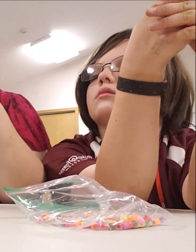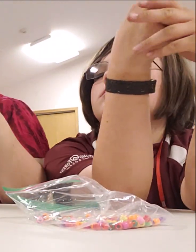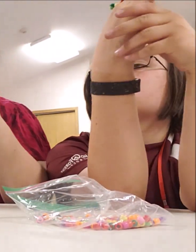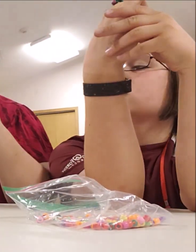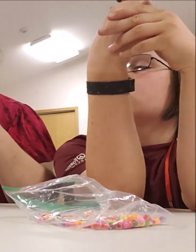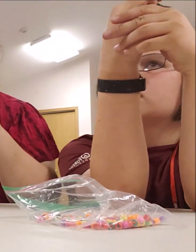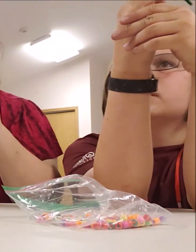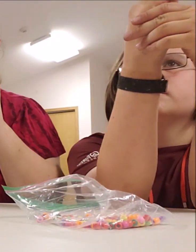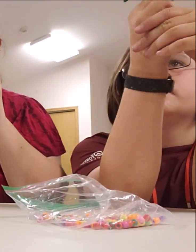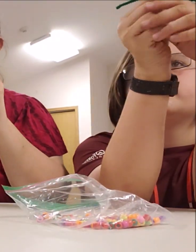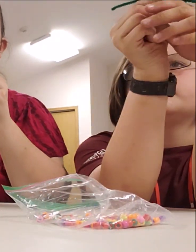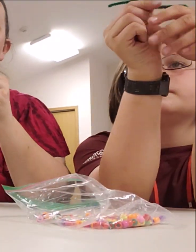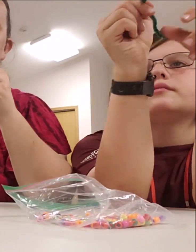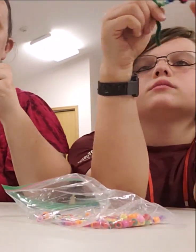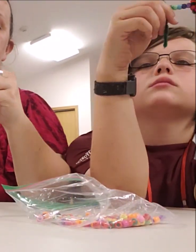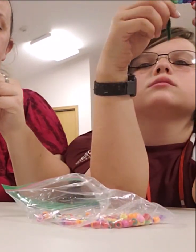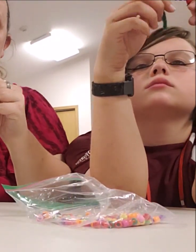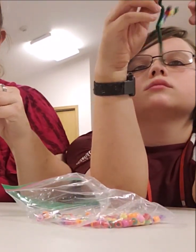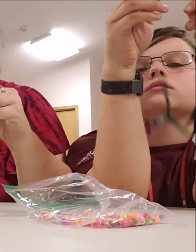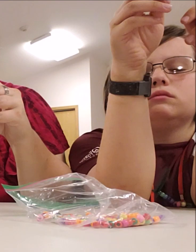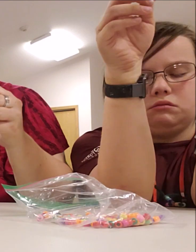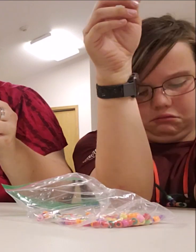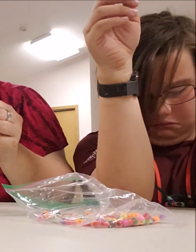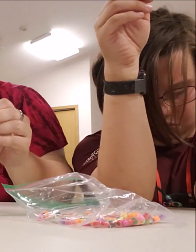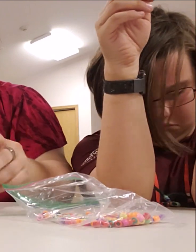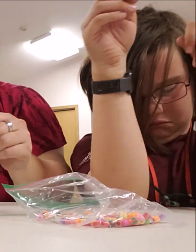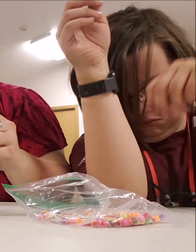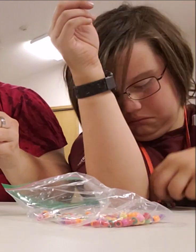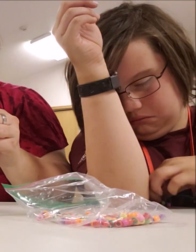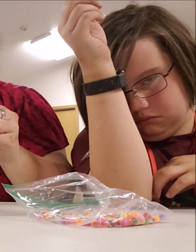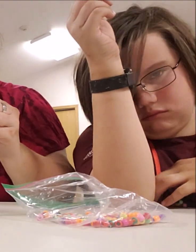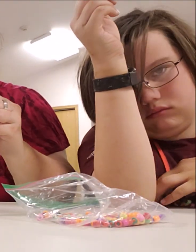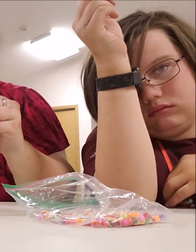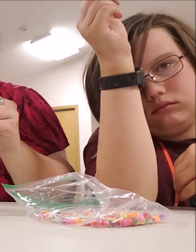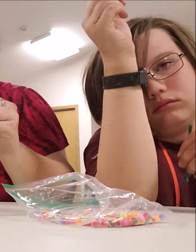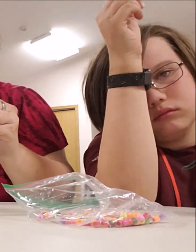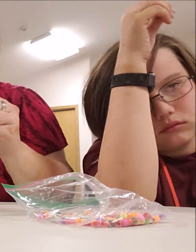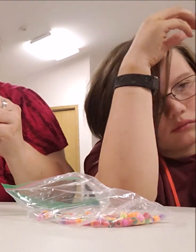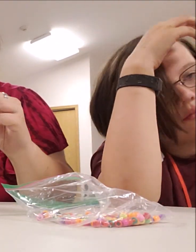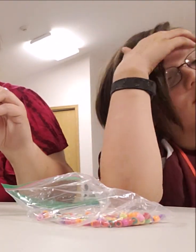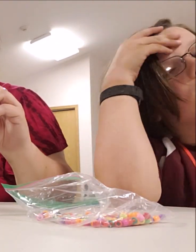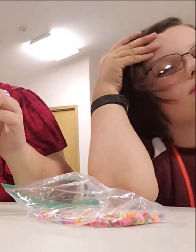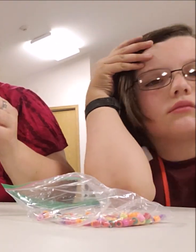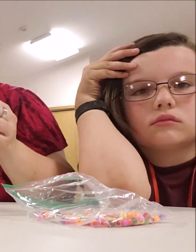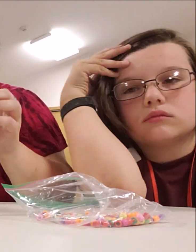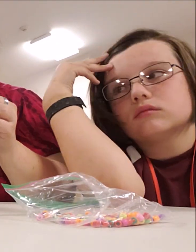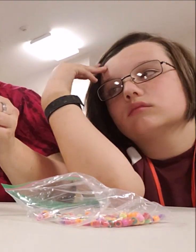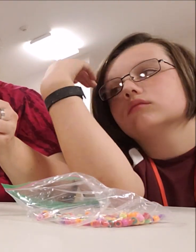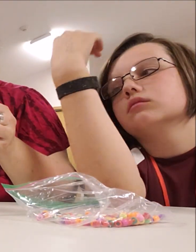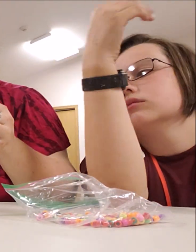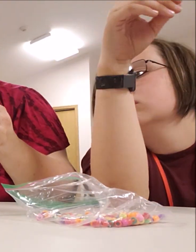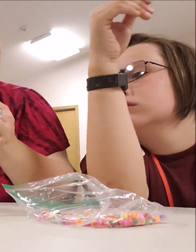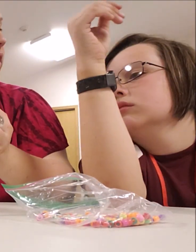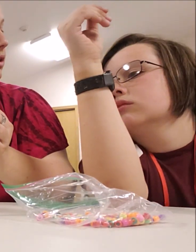guys? Our scissors. And then we'll just snip those edges